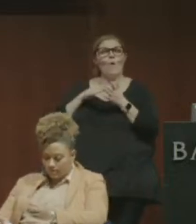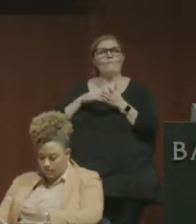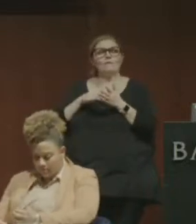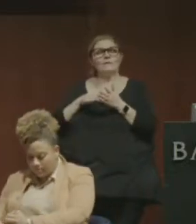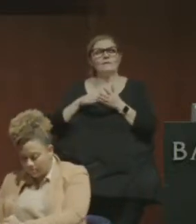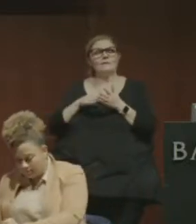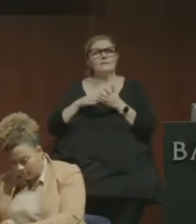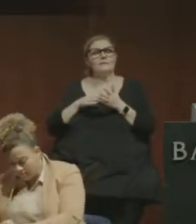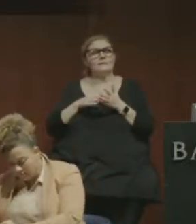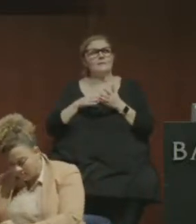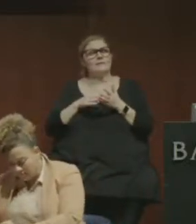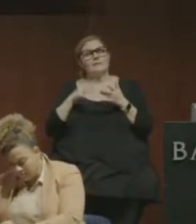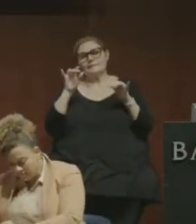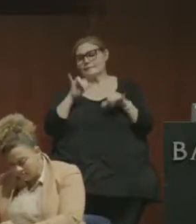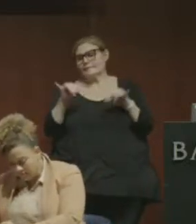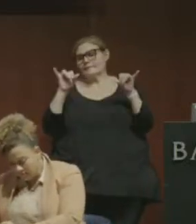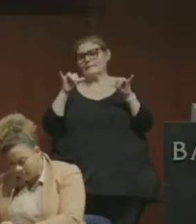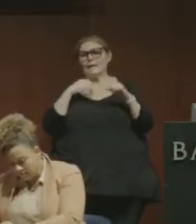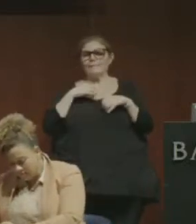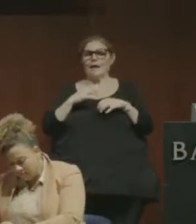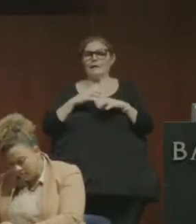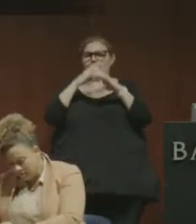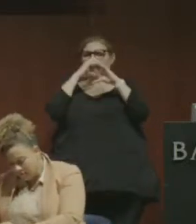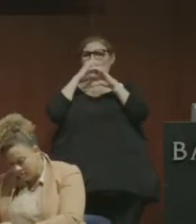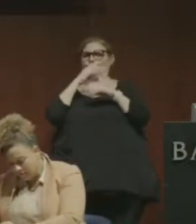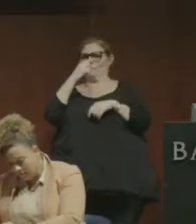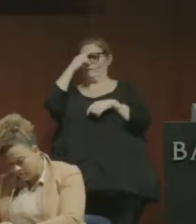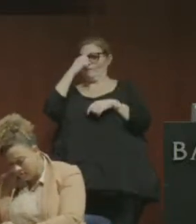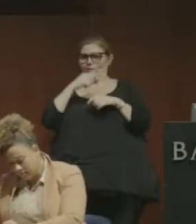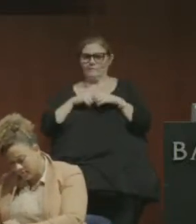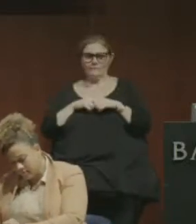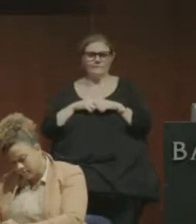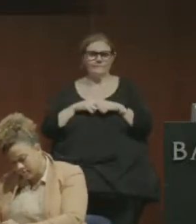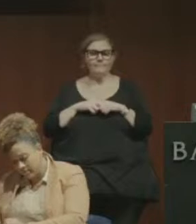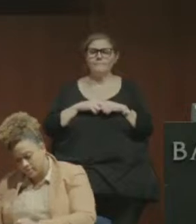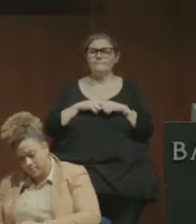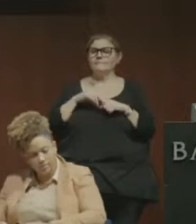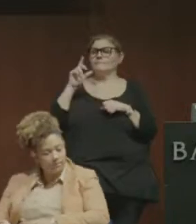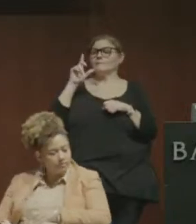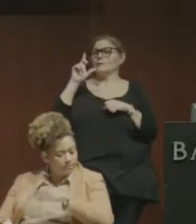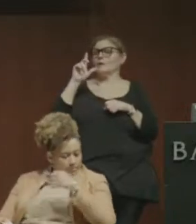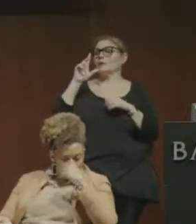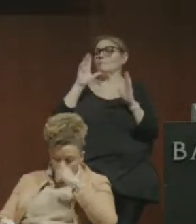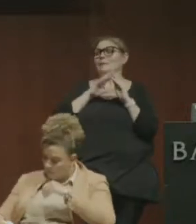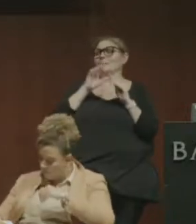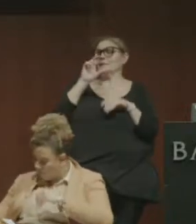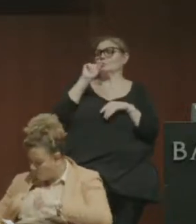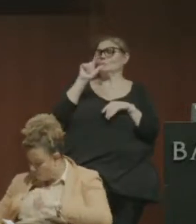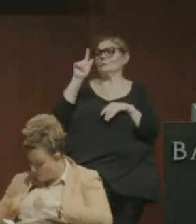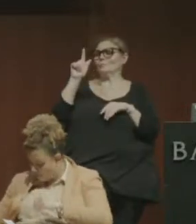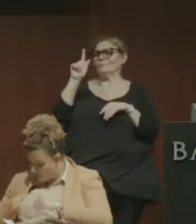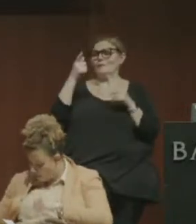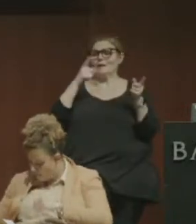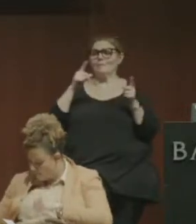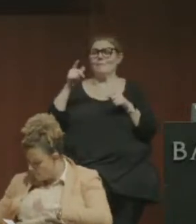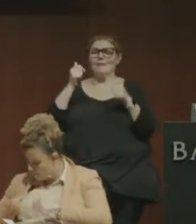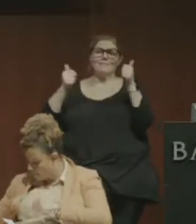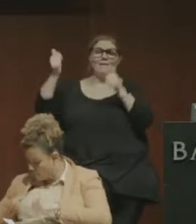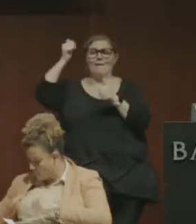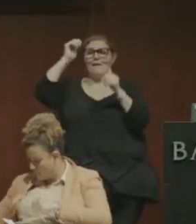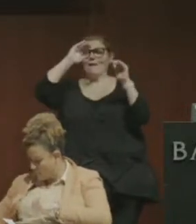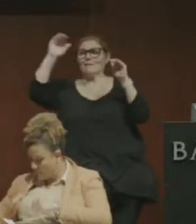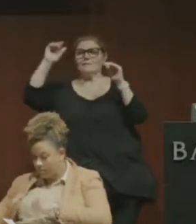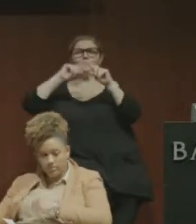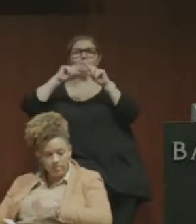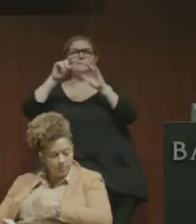tellingly espouse the same kinds of conservatism. At a 2021 meeting I spoke at, the heads of certain